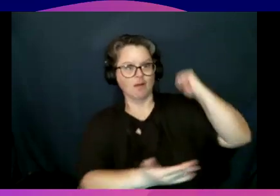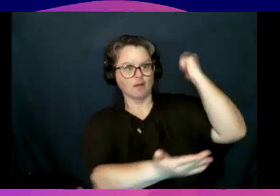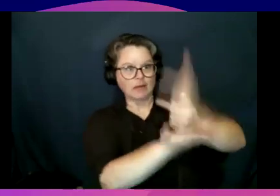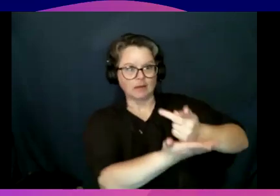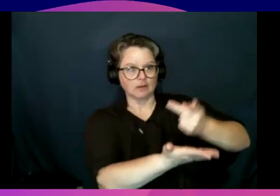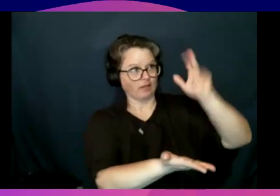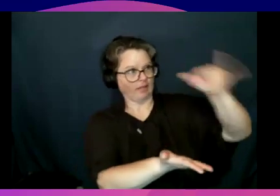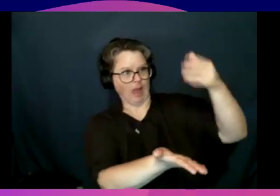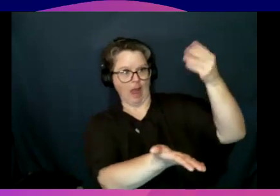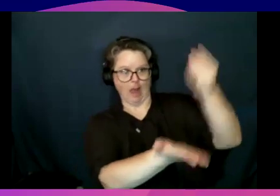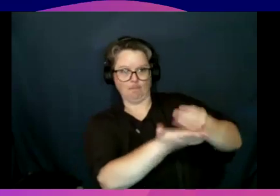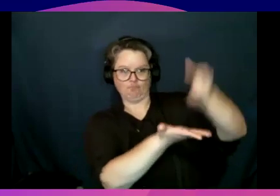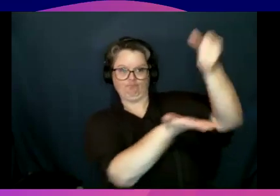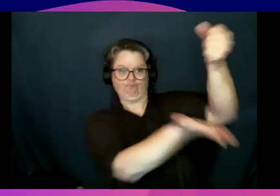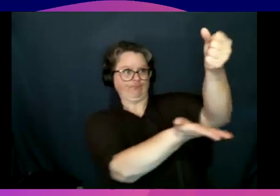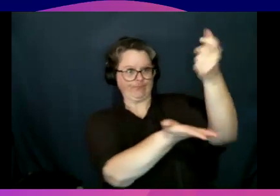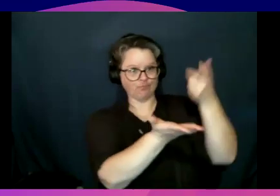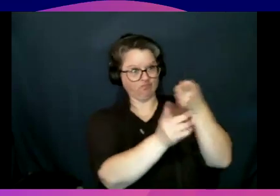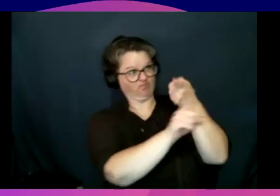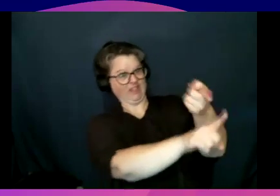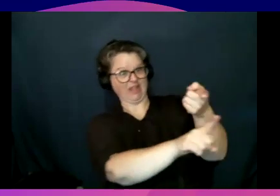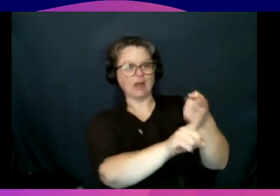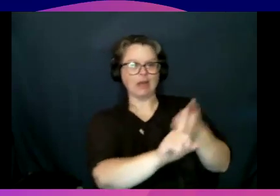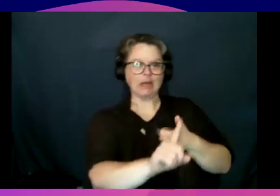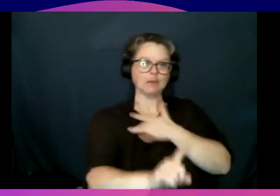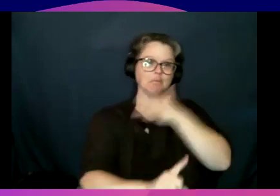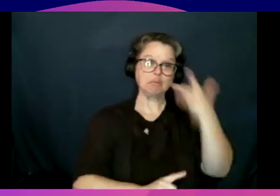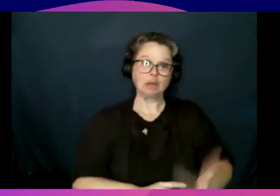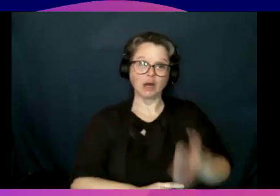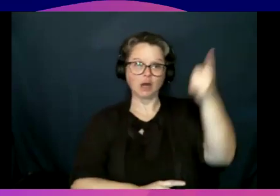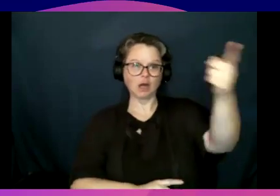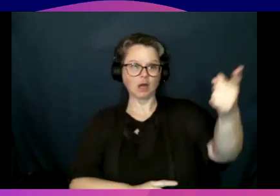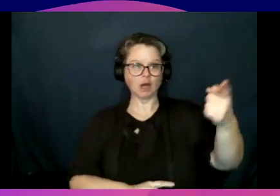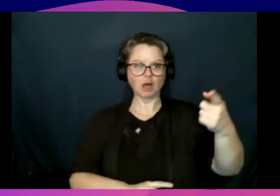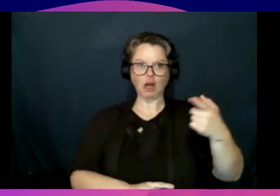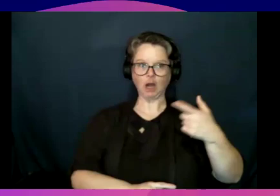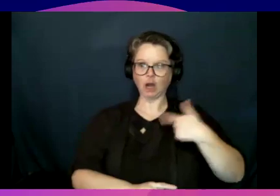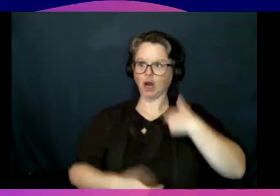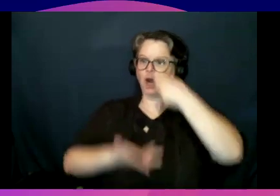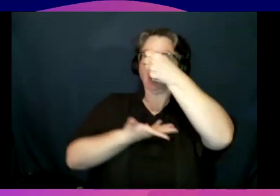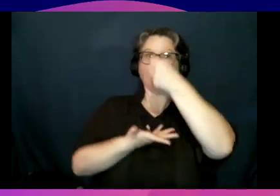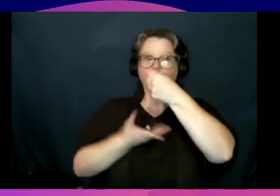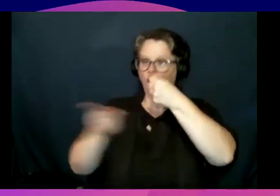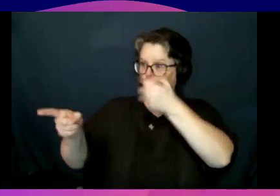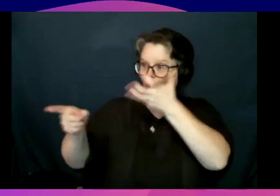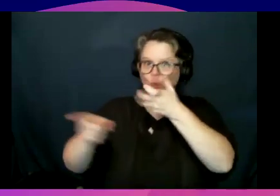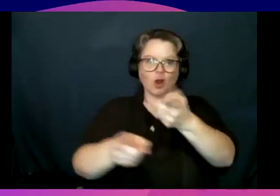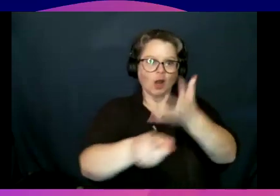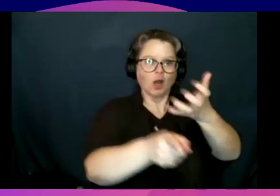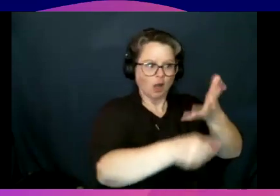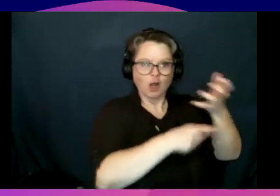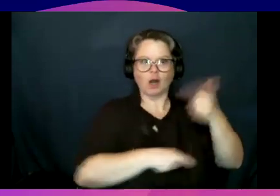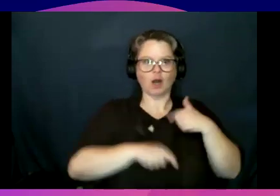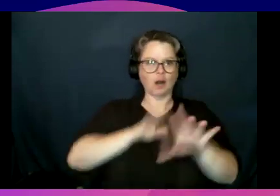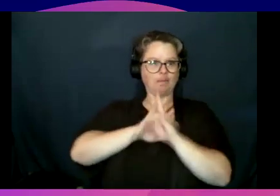up against each other. And we need to push back against that, which is really difficult and challenging, particularly